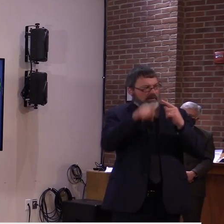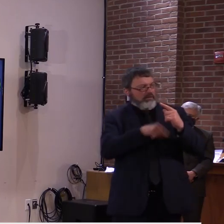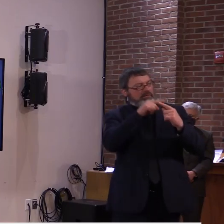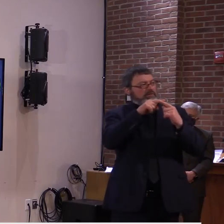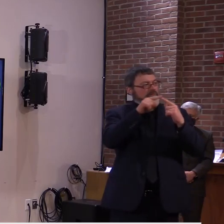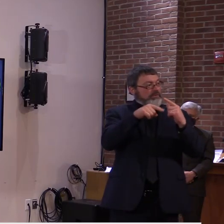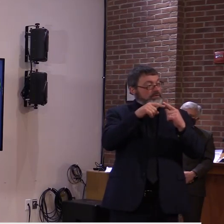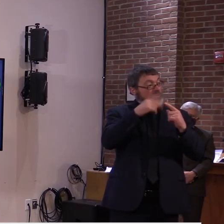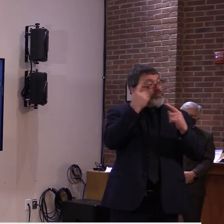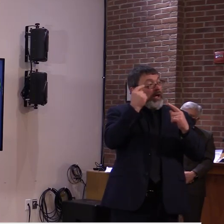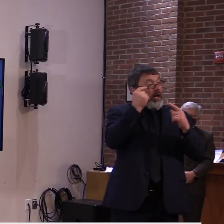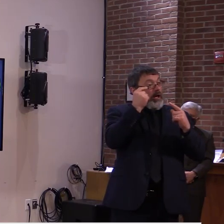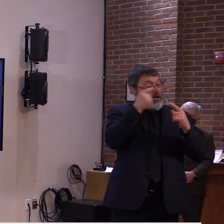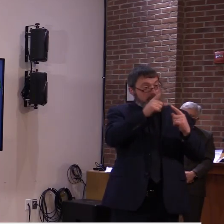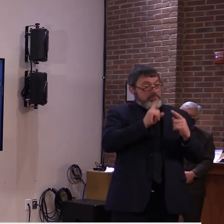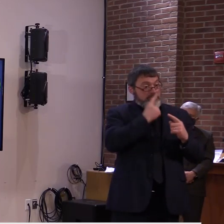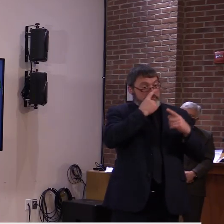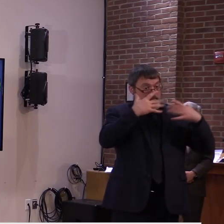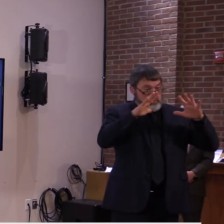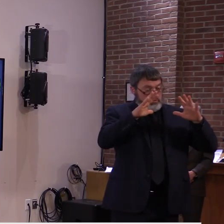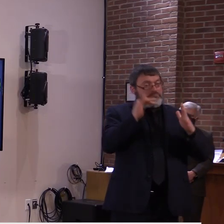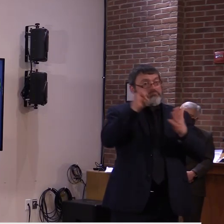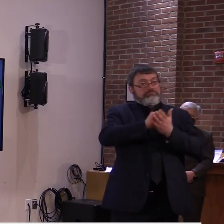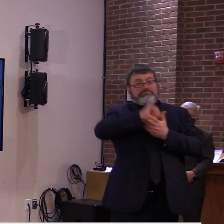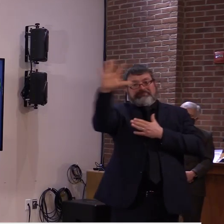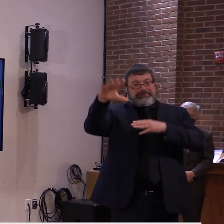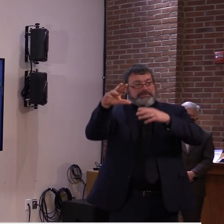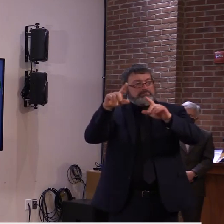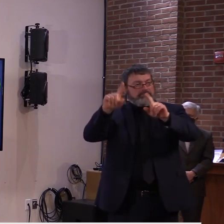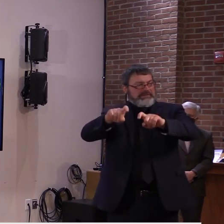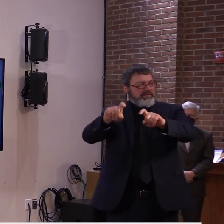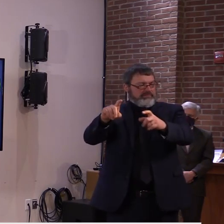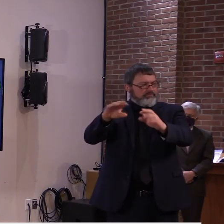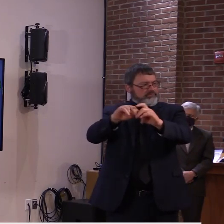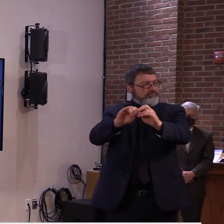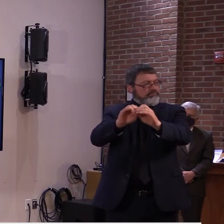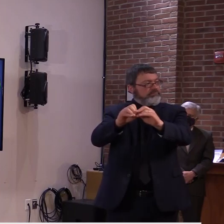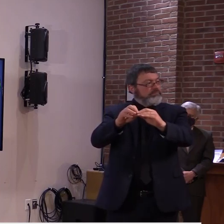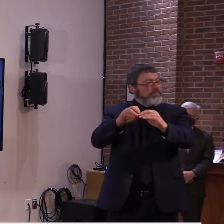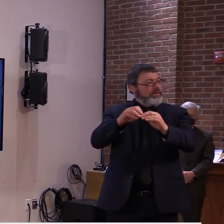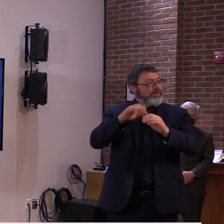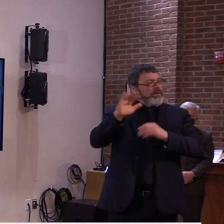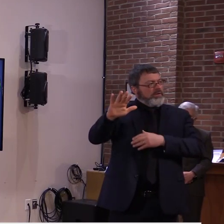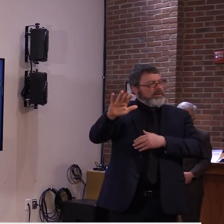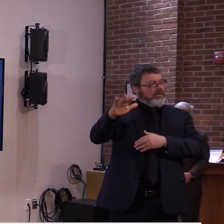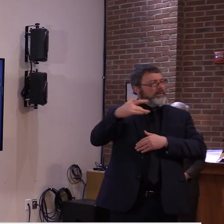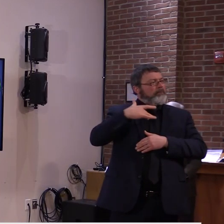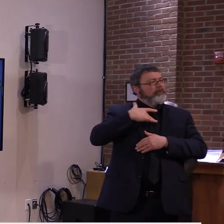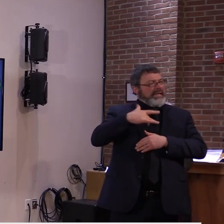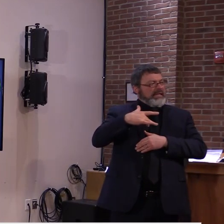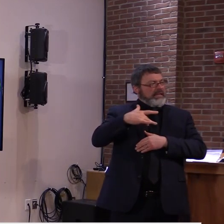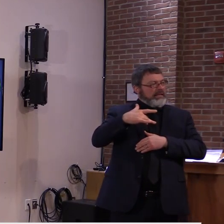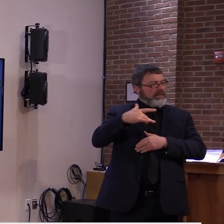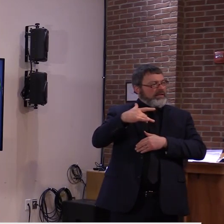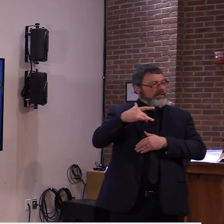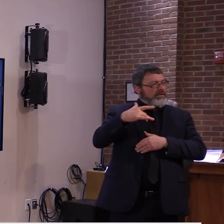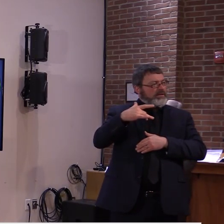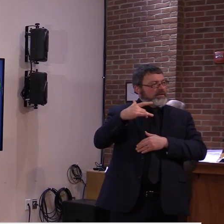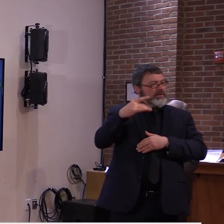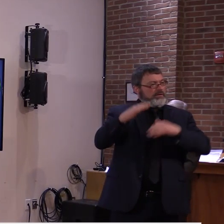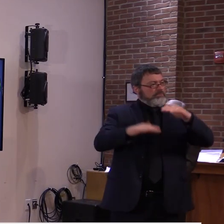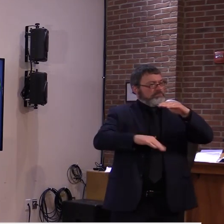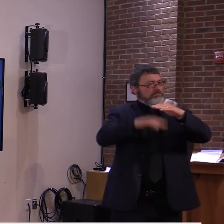Dr. Levine. When you mentioned, I'd asked you before about the PCR cycles. Do we have a,